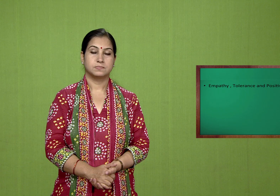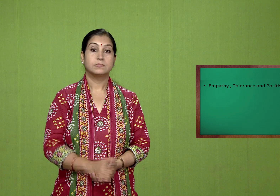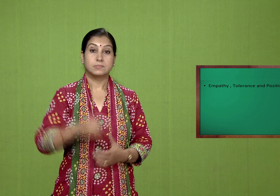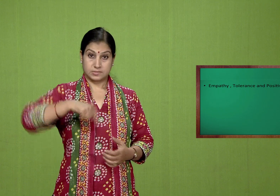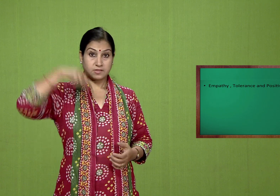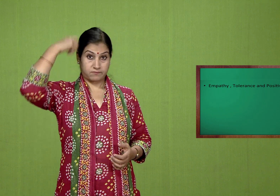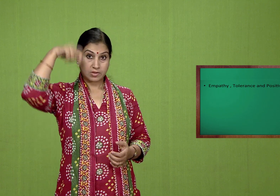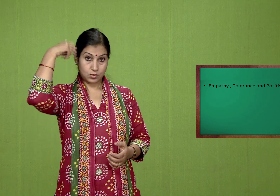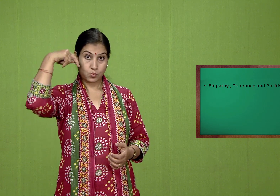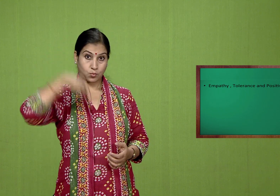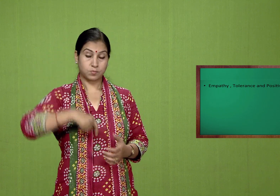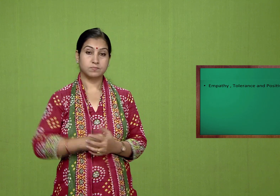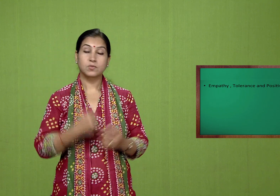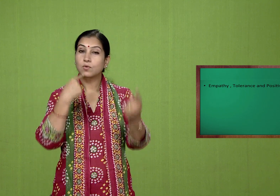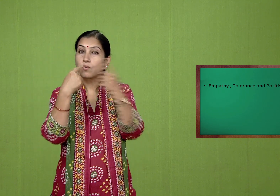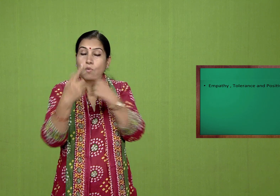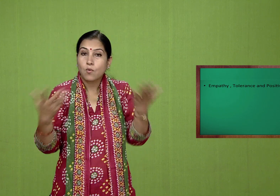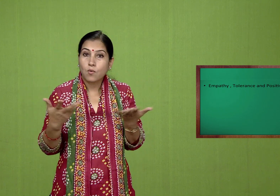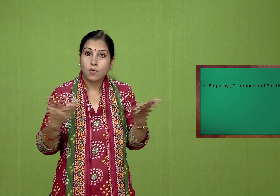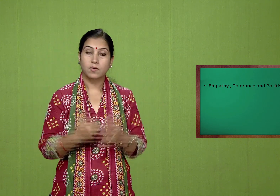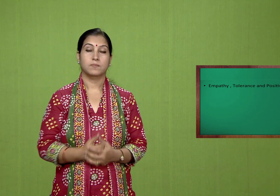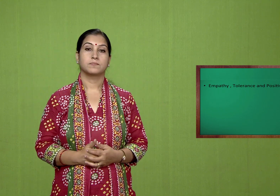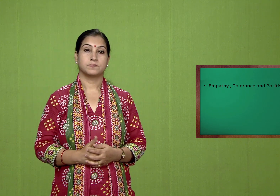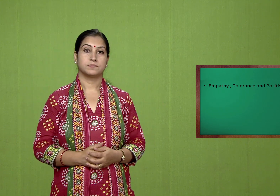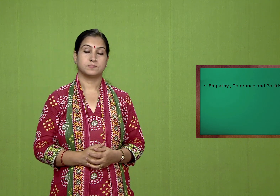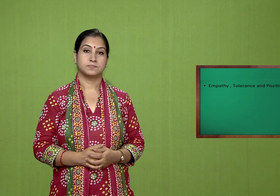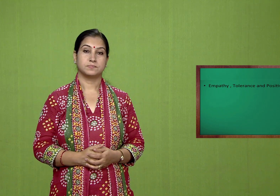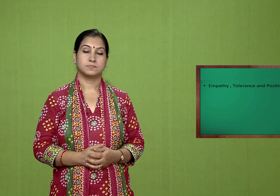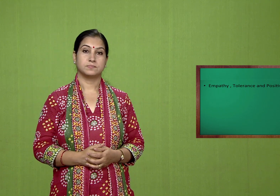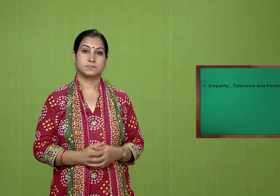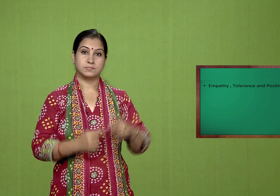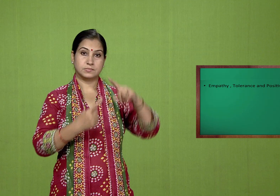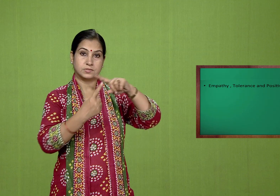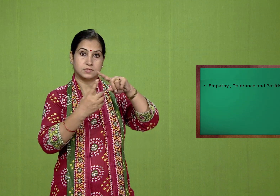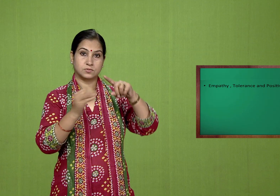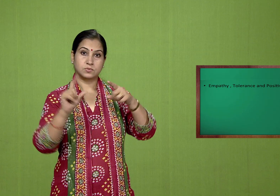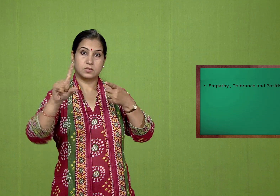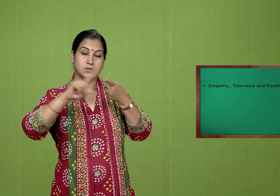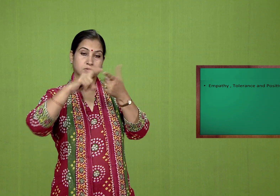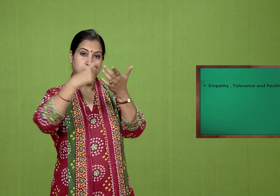In this video, we talked about tolerance,